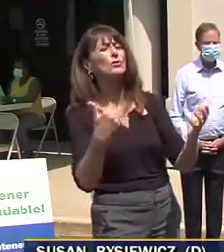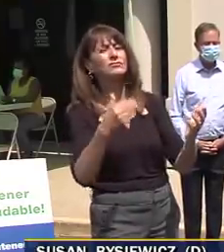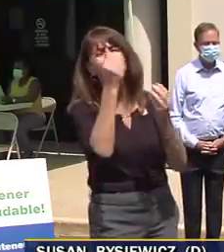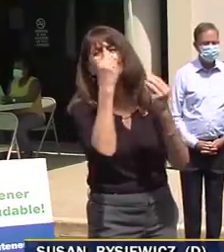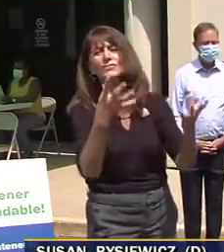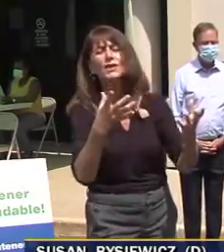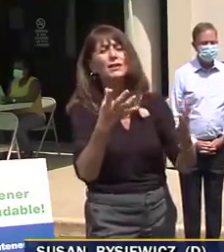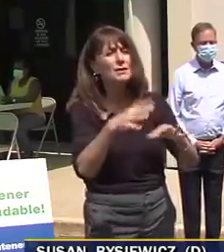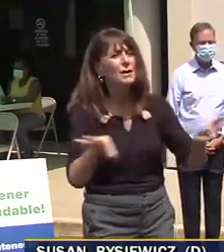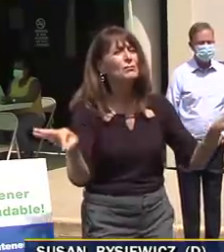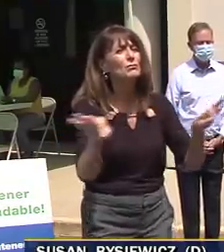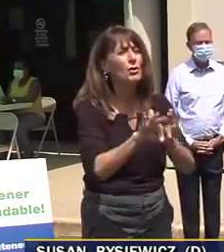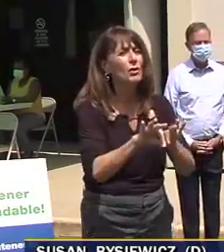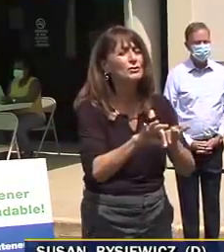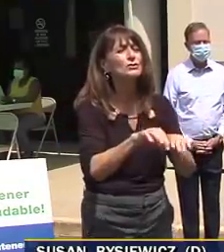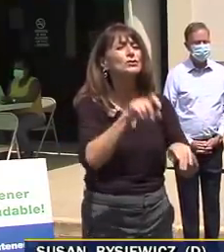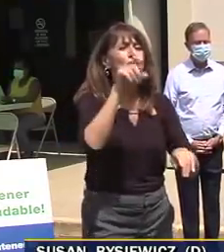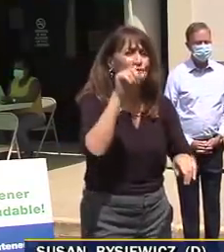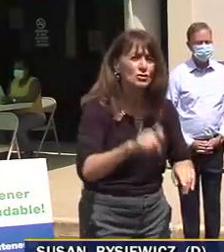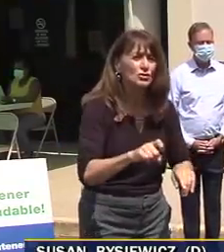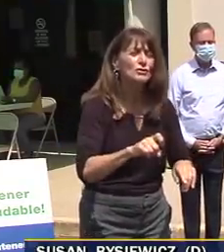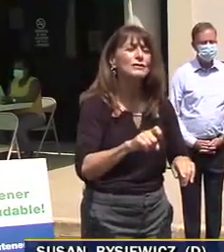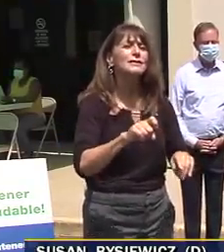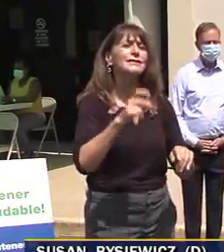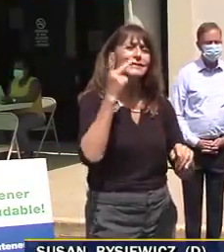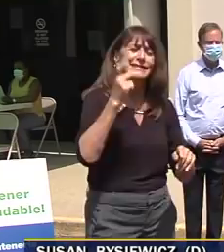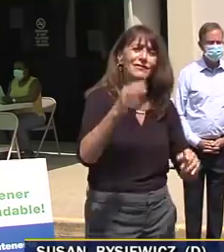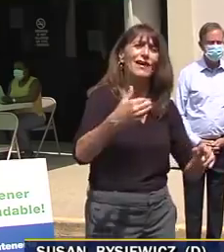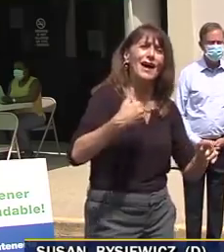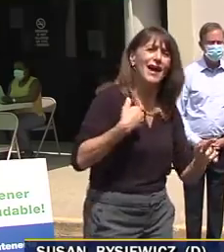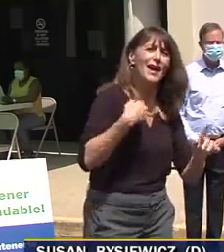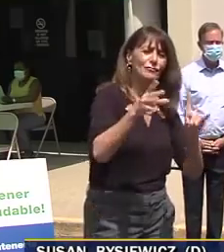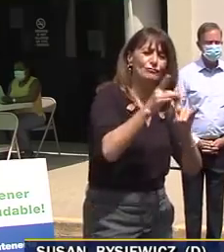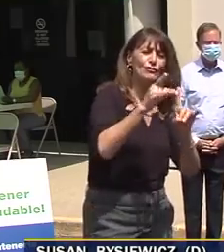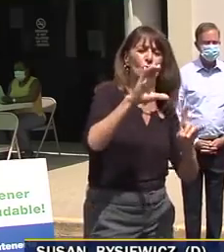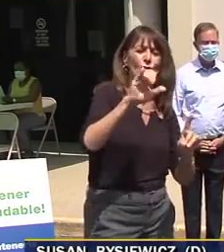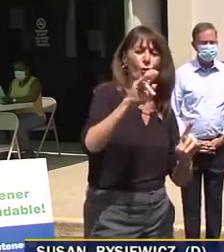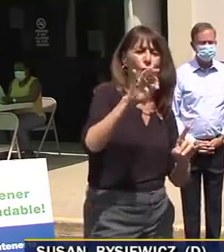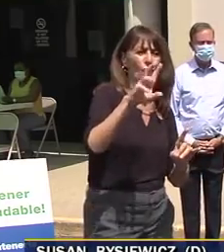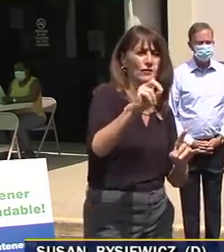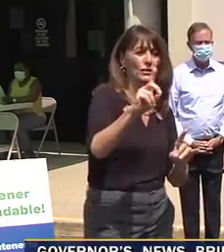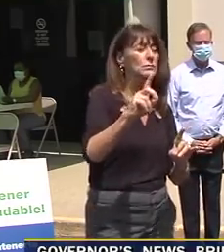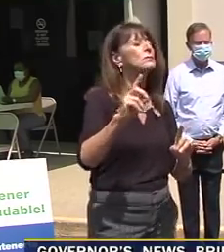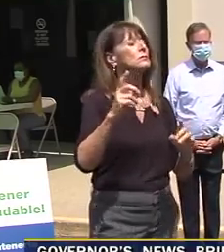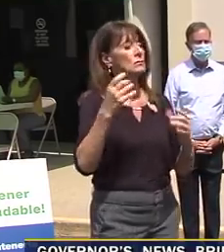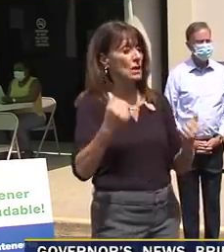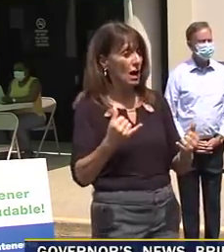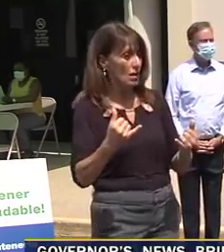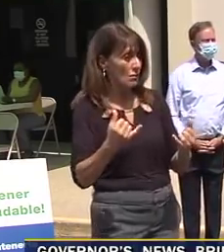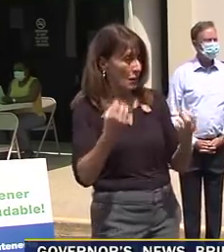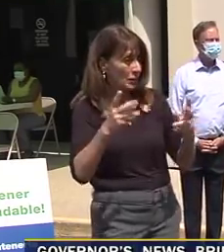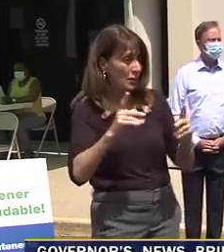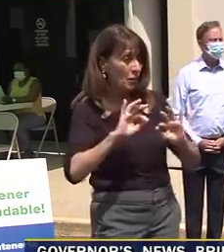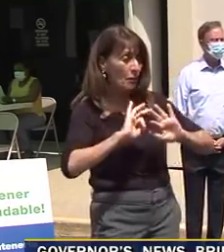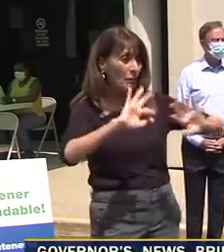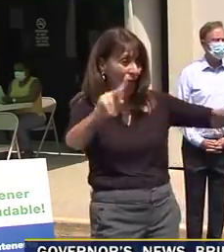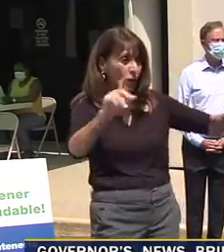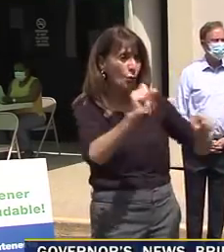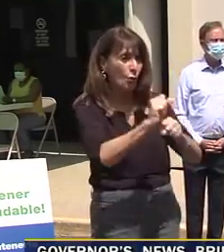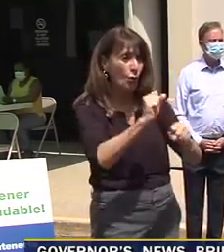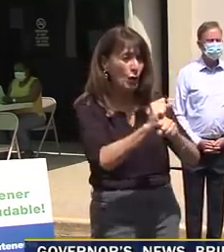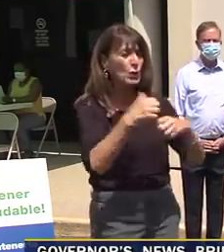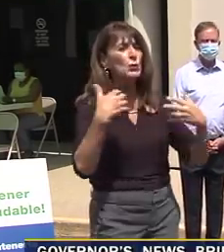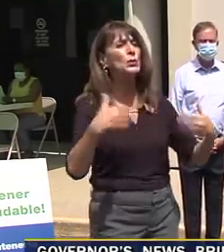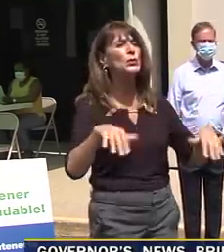tested. We know as people begin to go back to work, because now 95% of our businesses